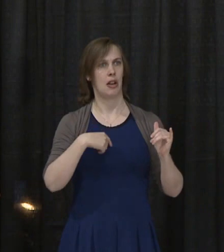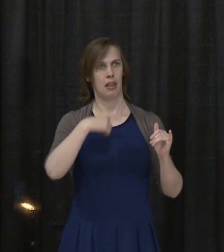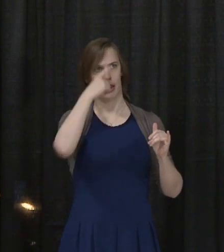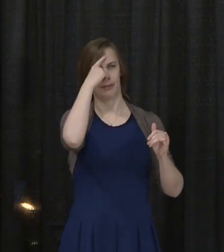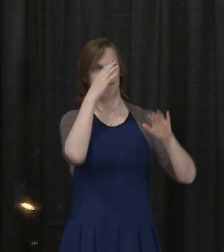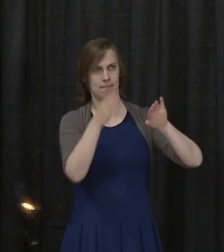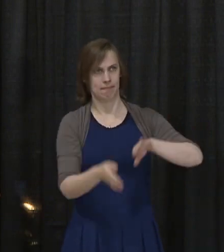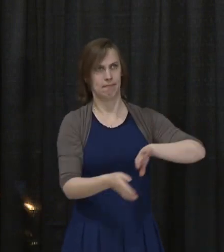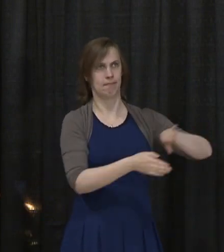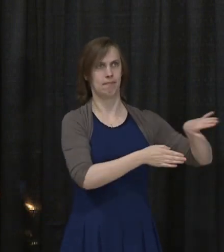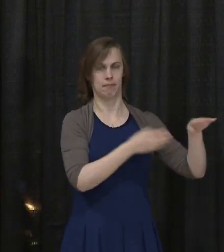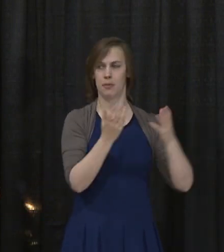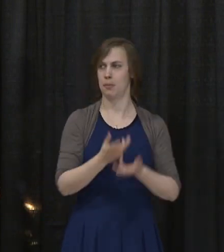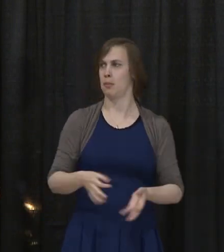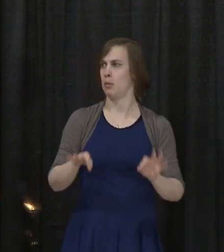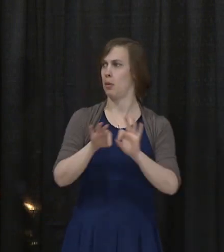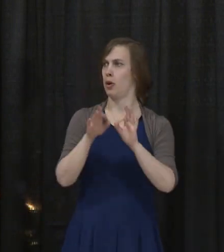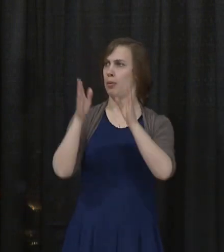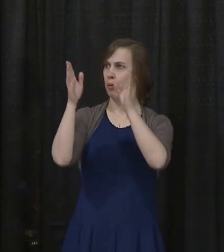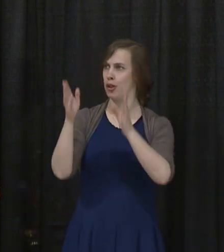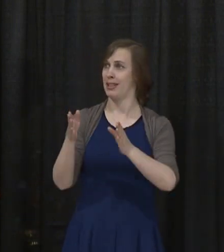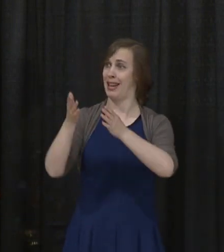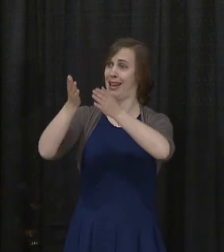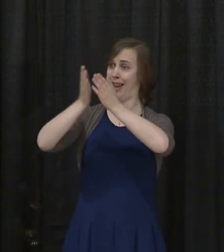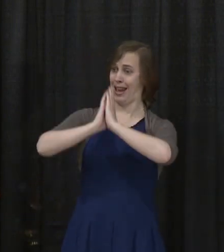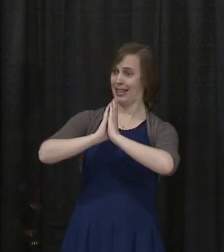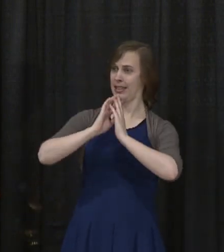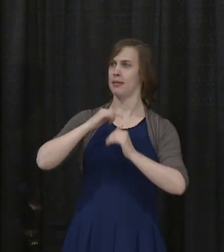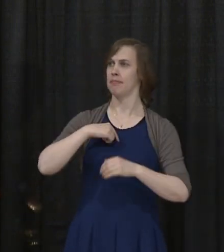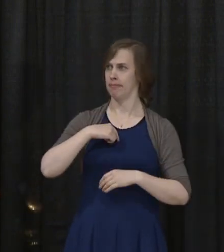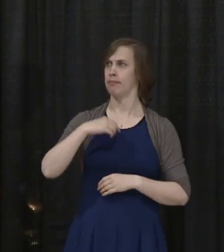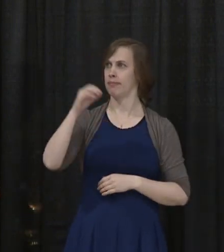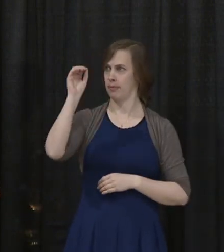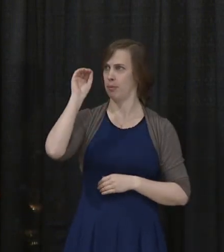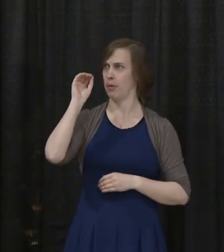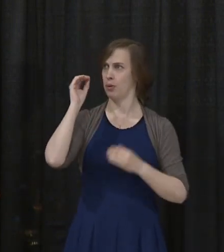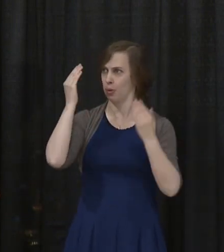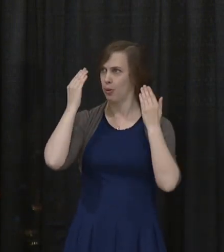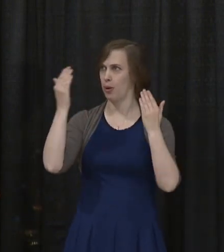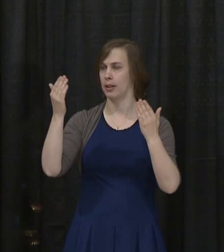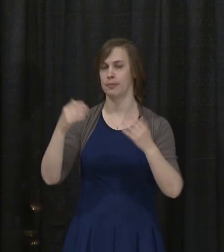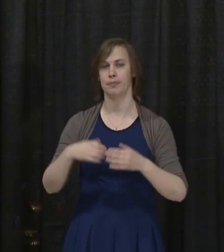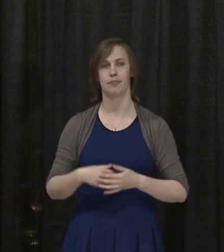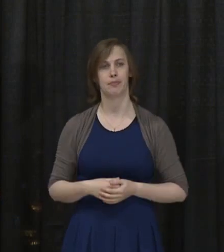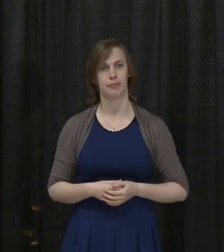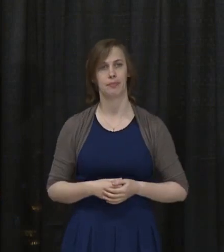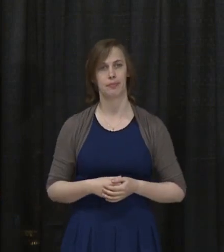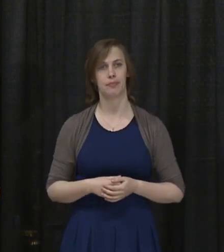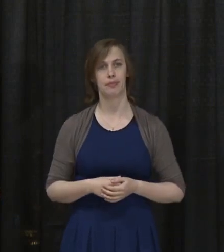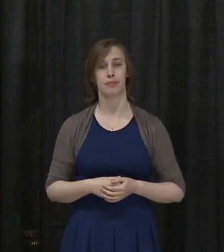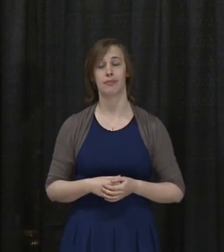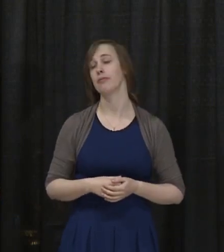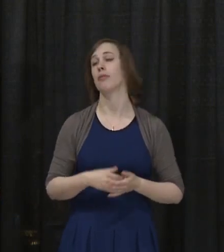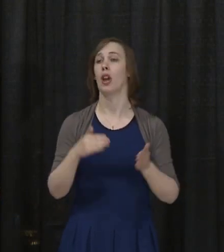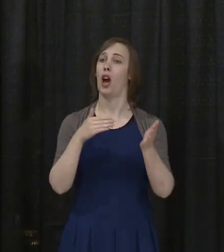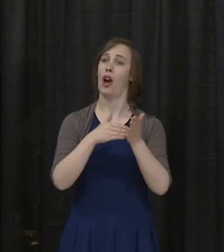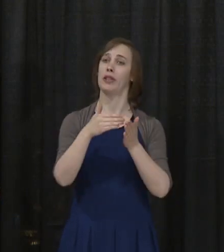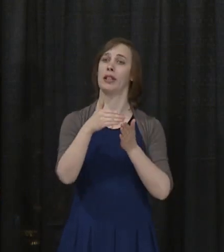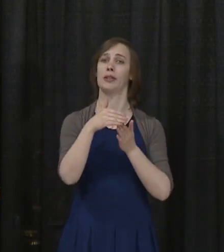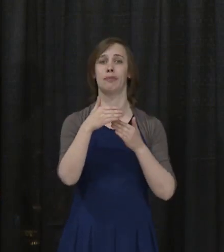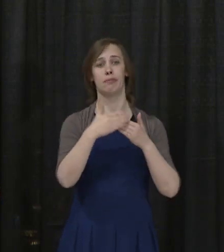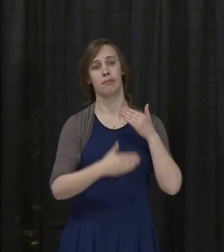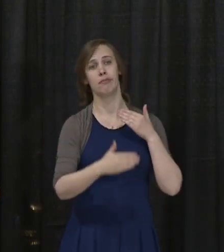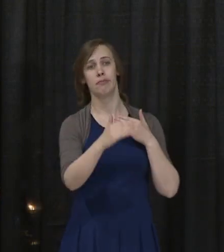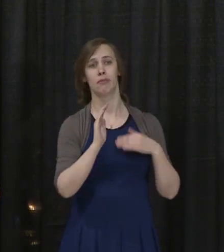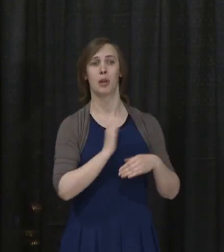to do something, then somebody thinks that you can't do it. And so we all get asked many times in life to volunteer for